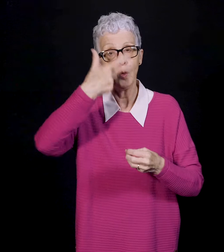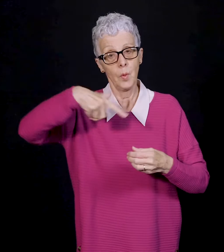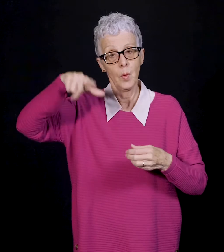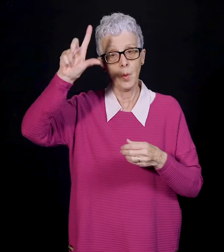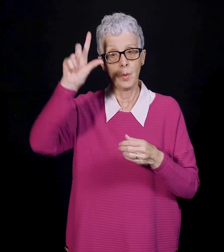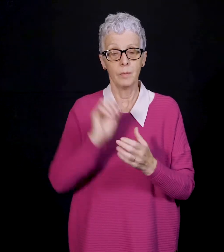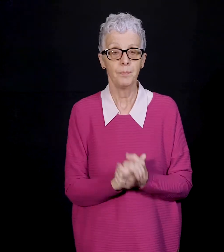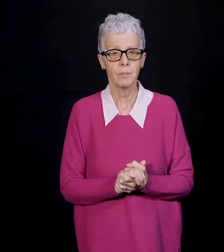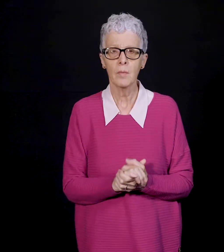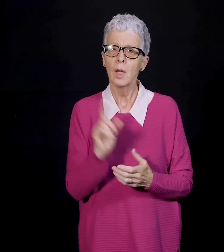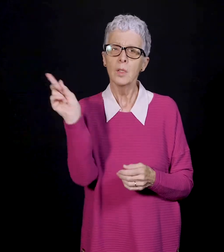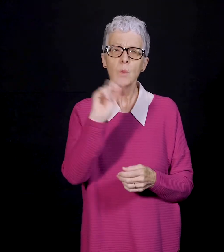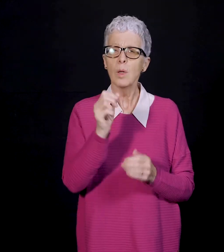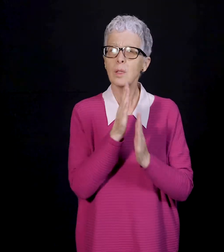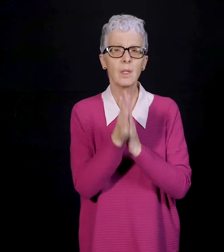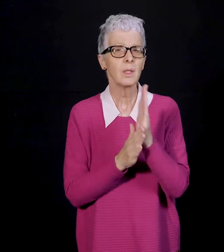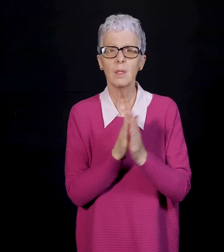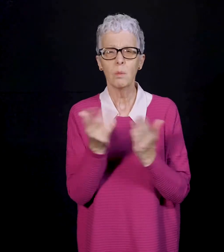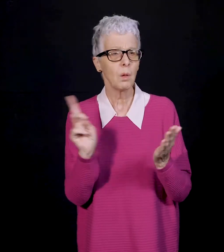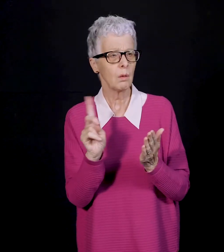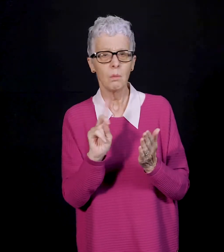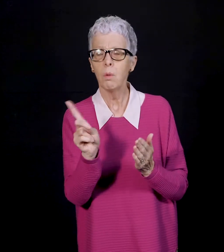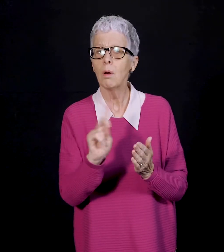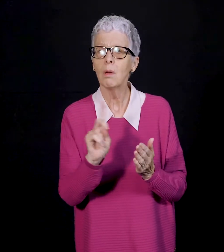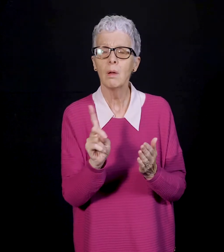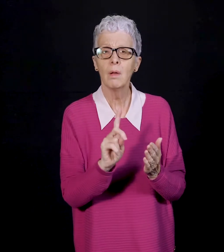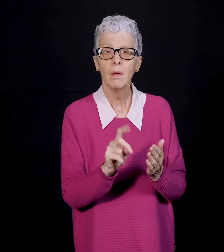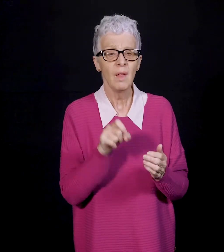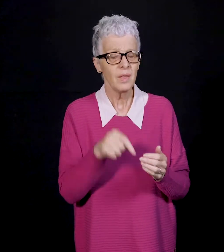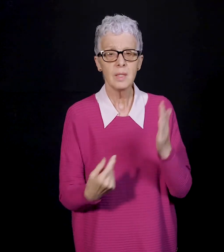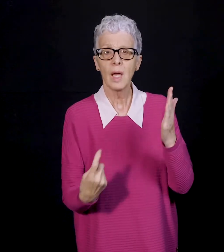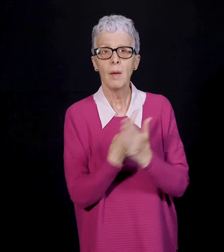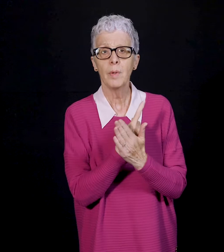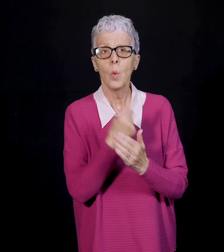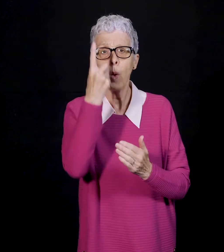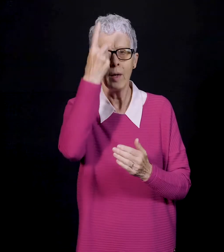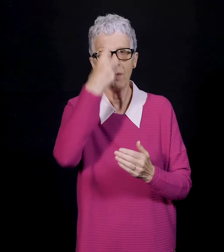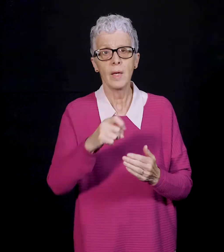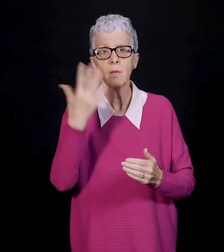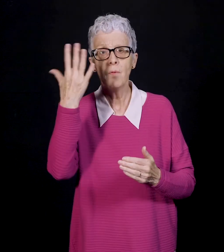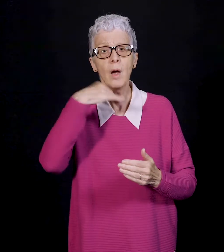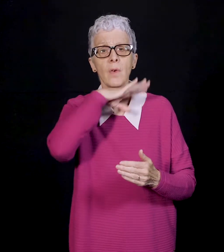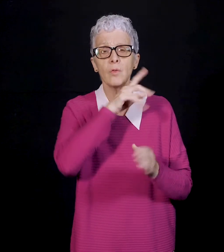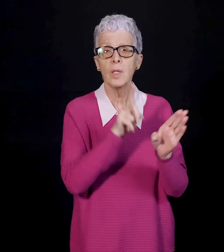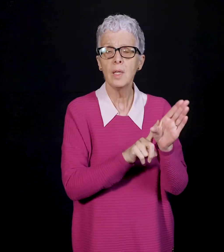So what do we make of all of this ritual? Of course, as I say, this happened 1,500 years before Jesus even walked the